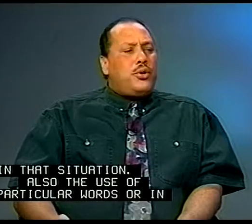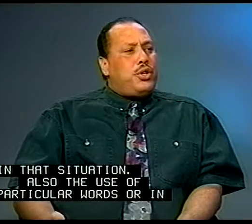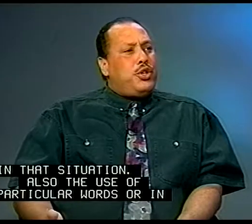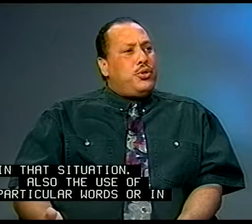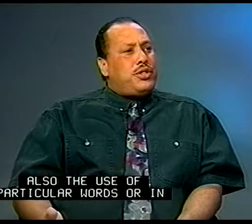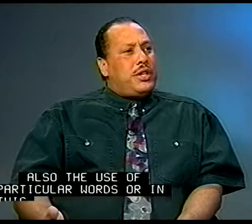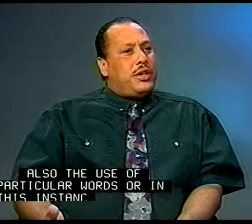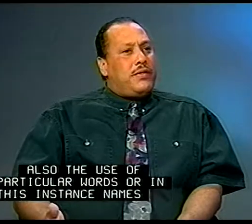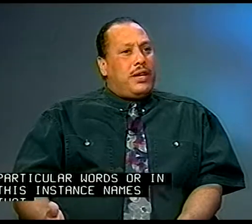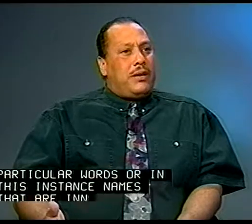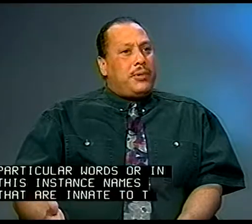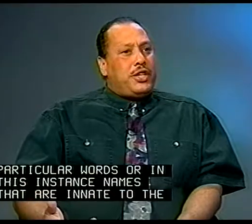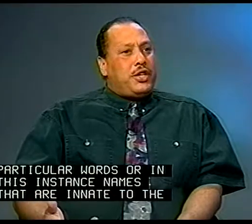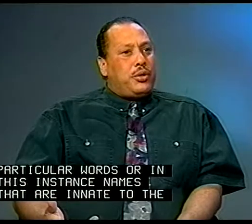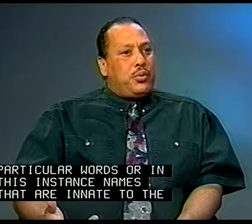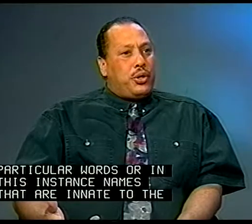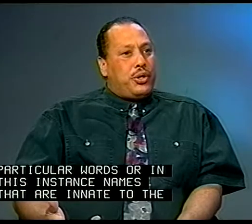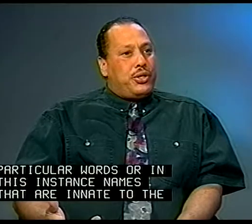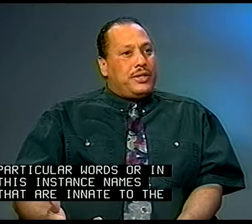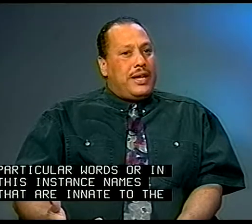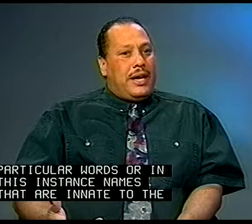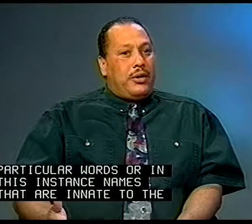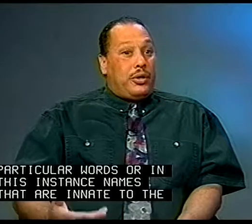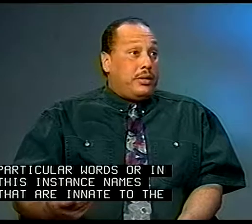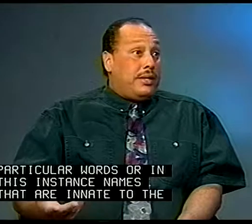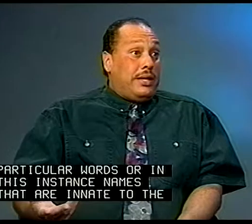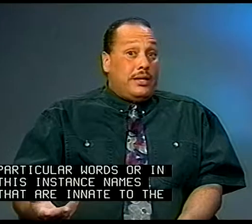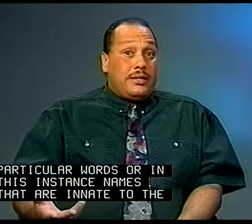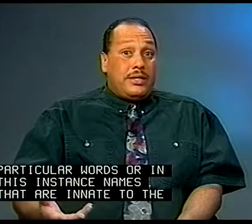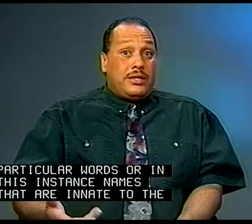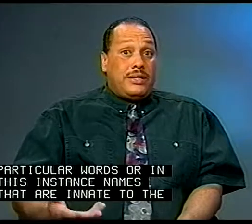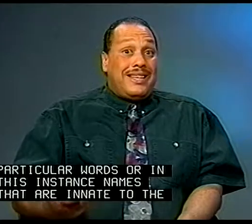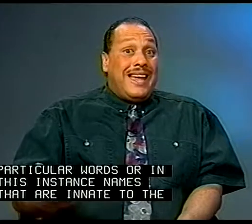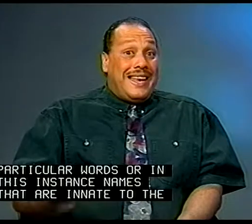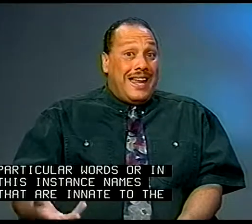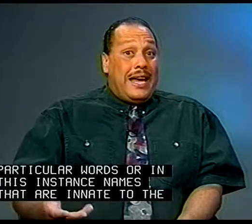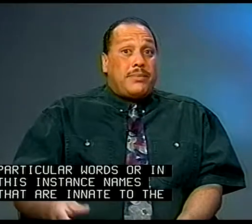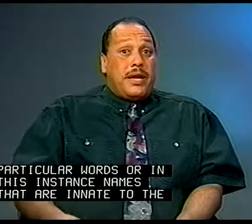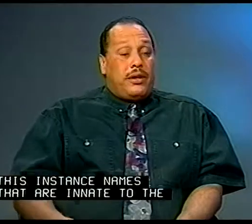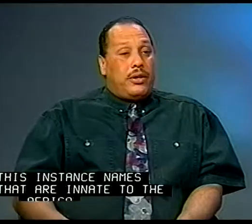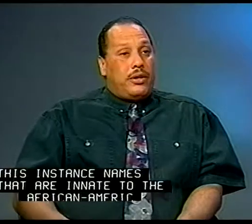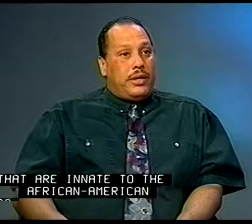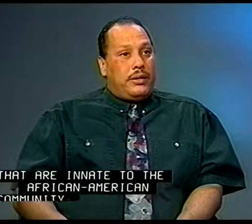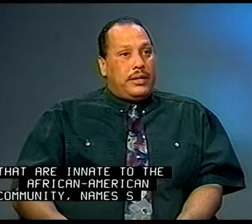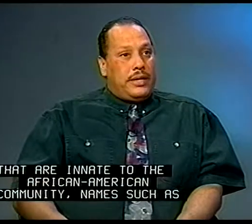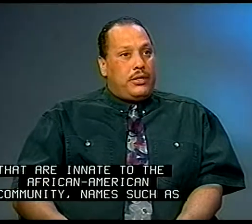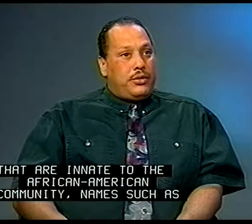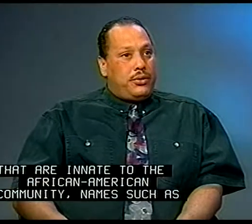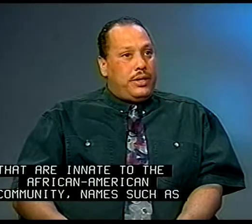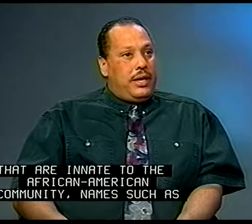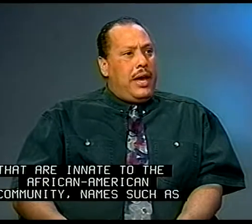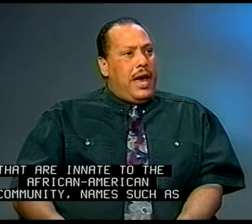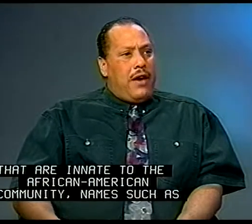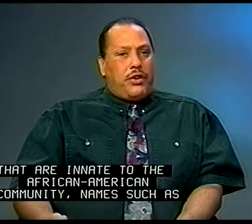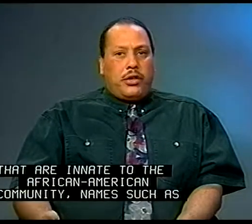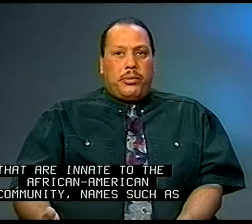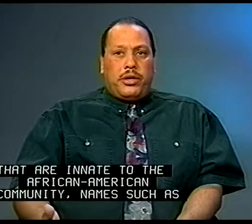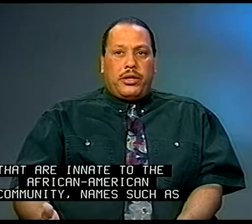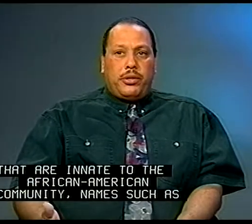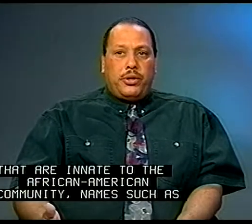the use of particular words that are, in this instance, the names that are innate to the African-American